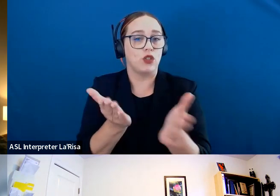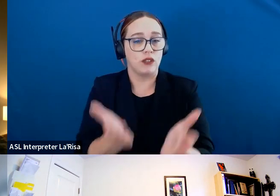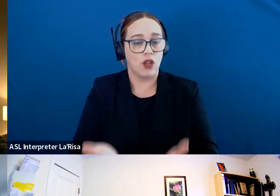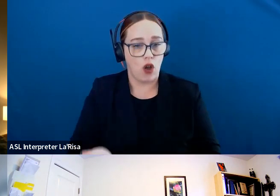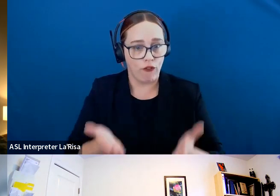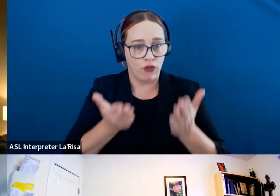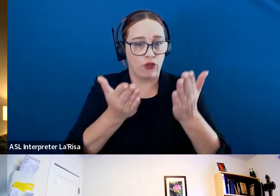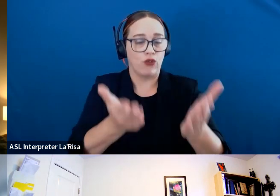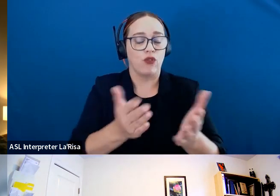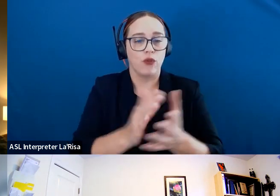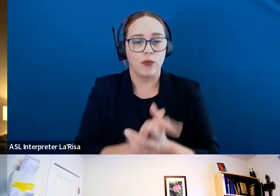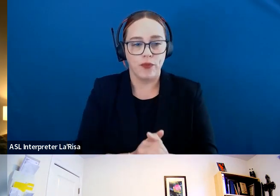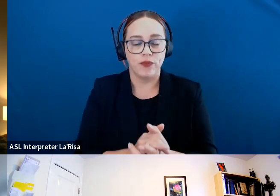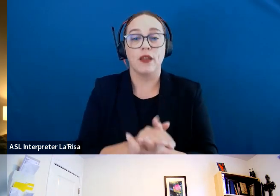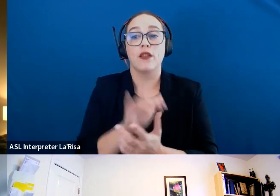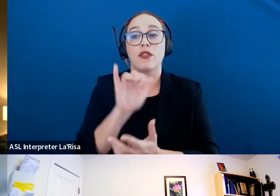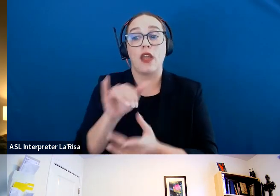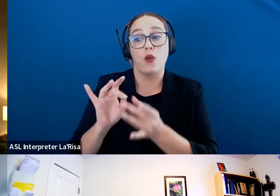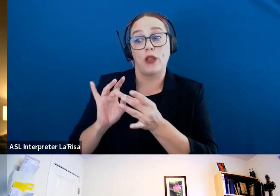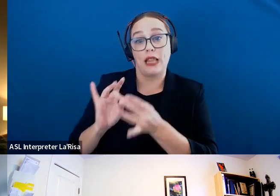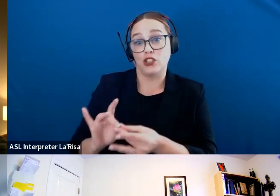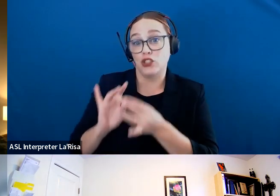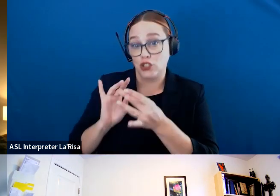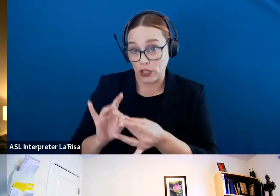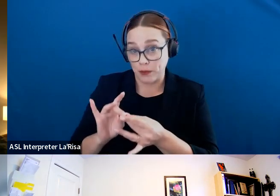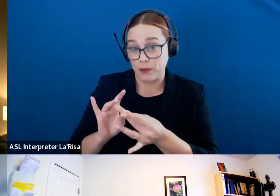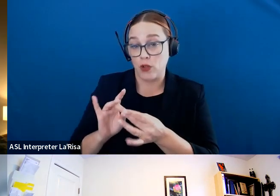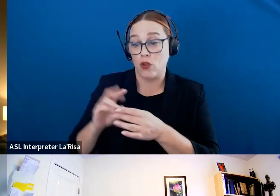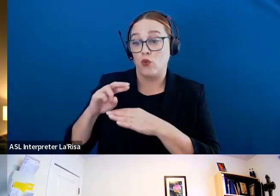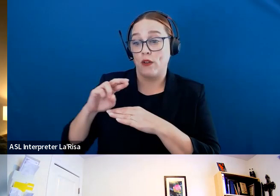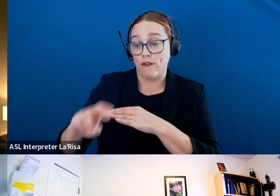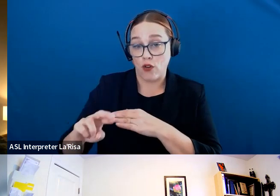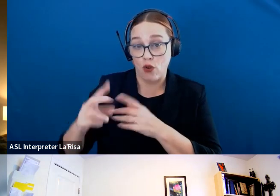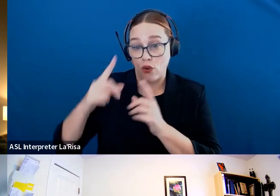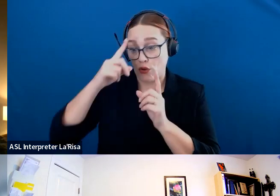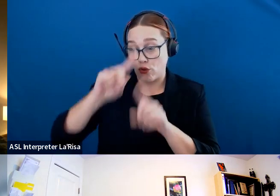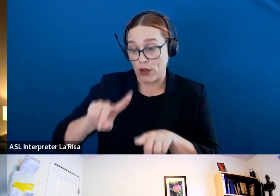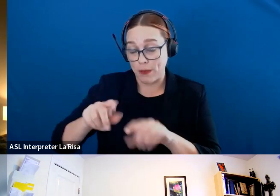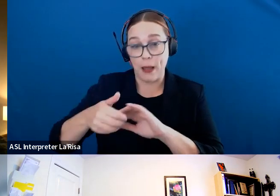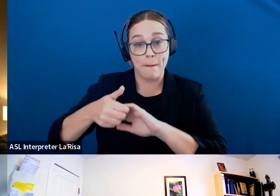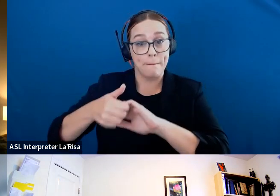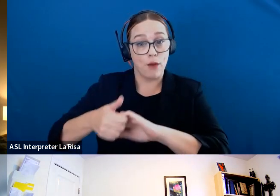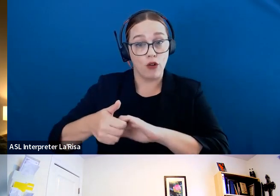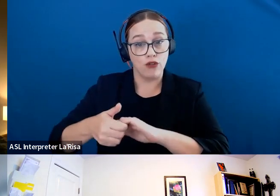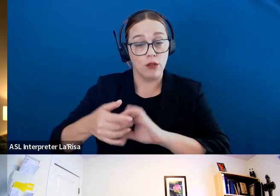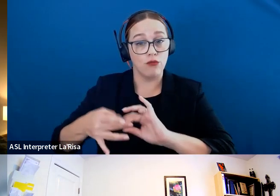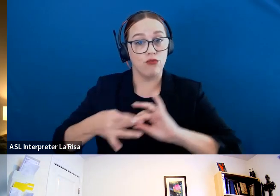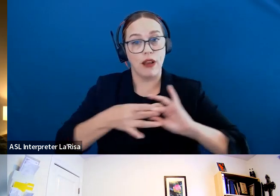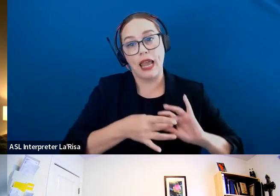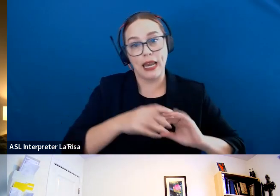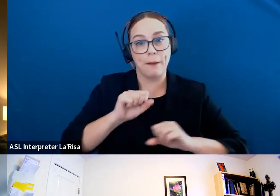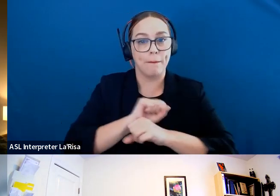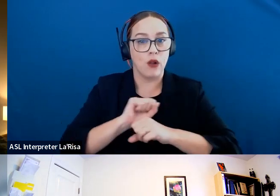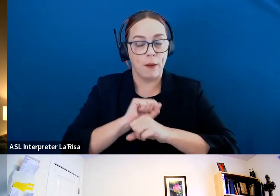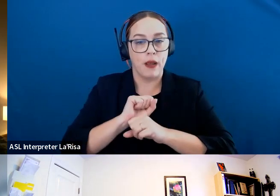various systems, and that relationships, referral agreements, and partnerships related to employment programs and/or